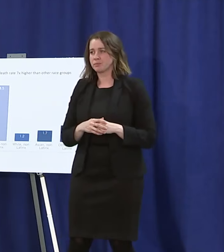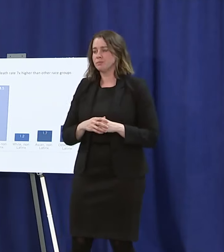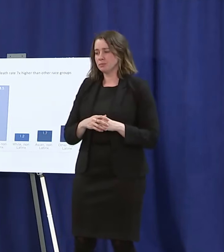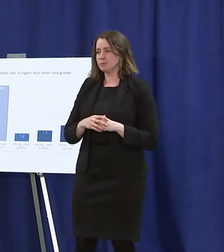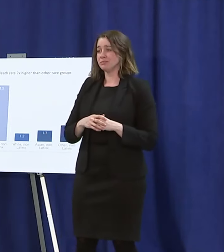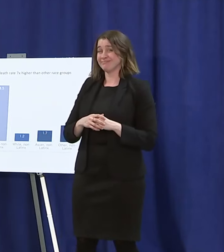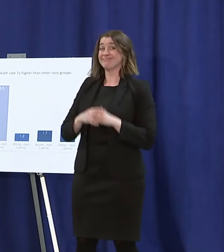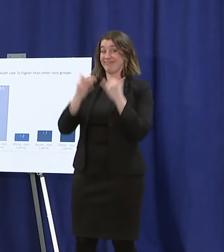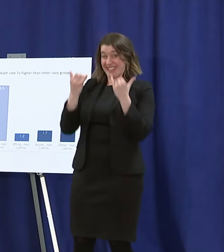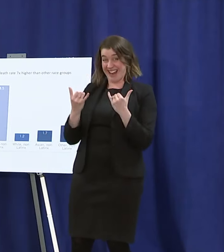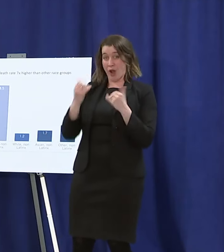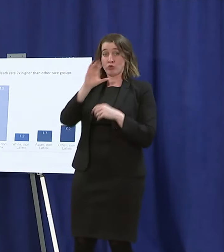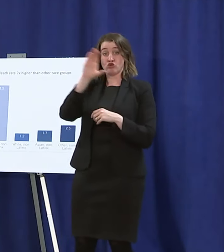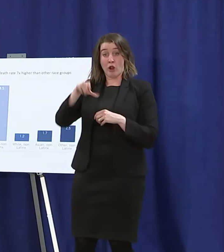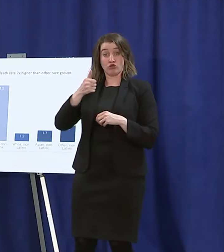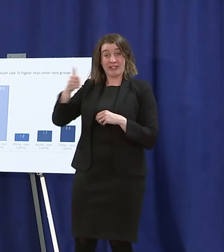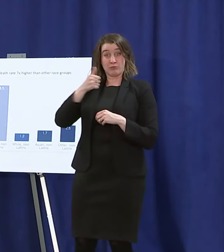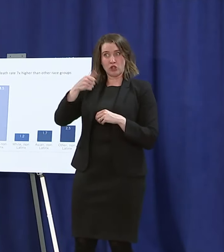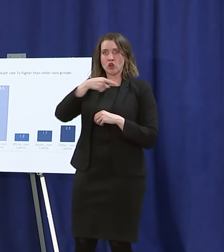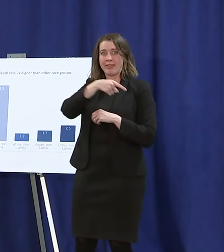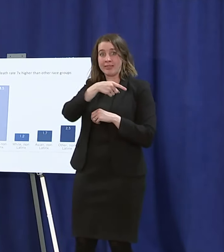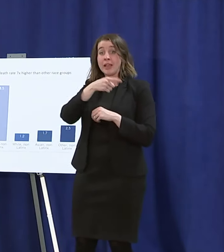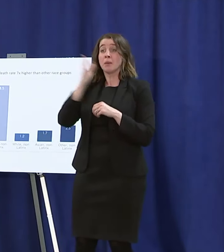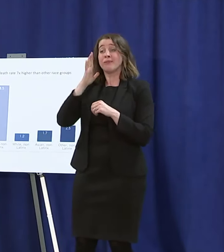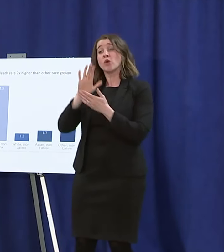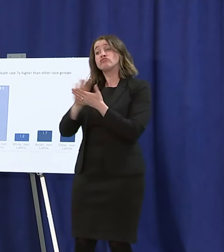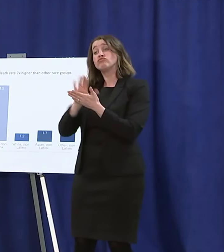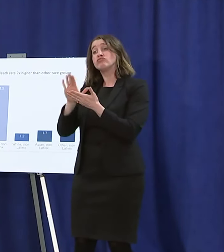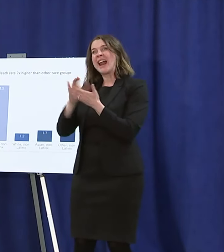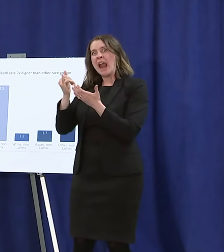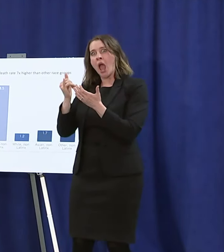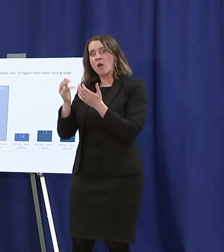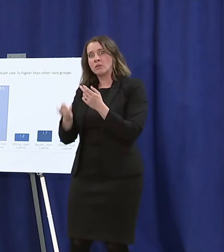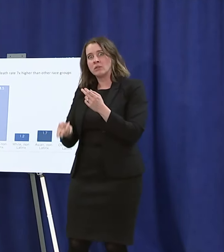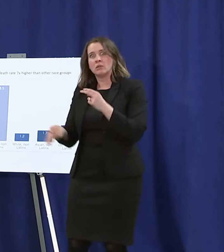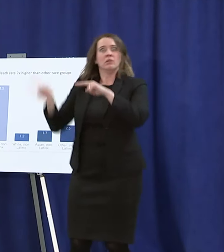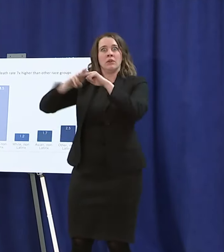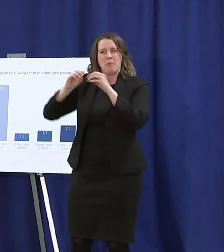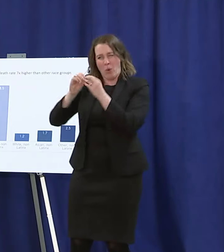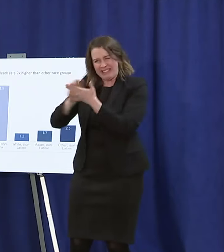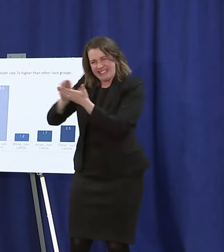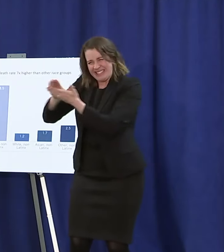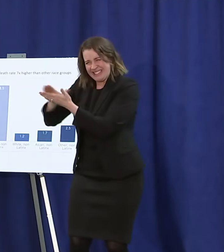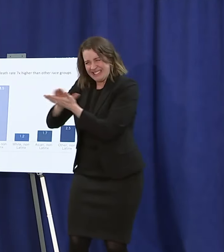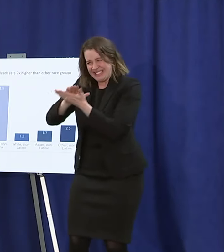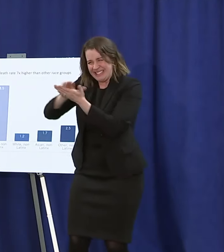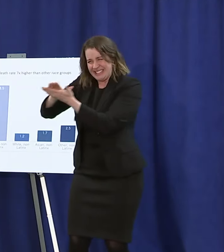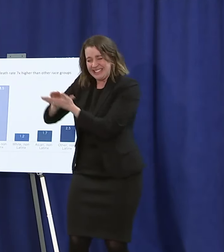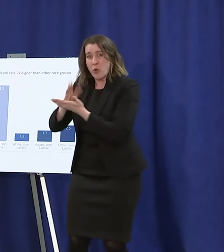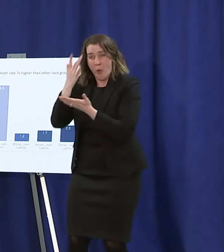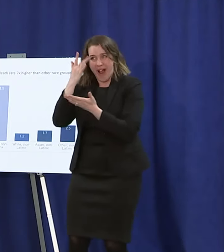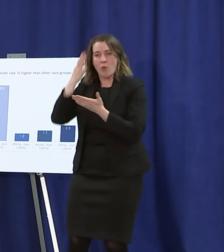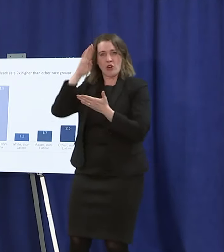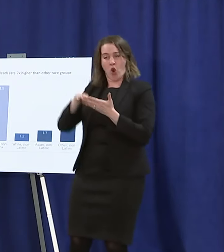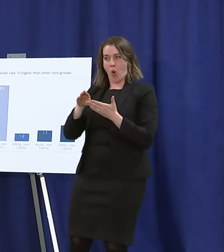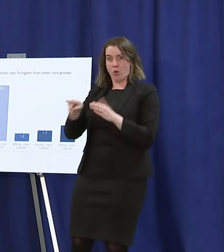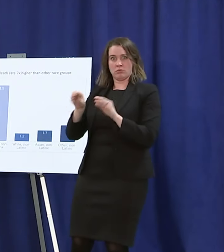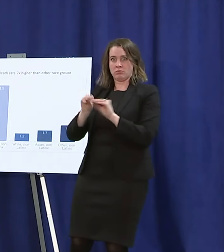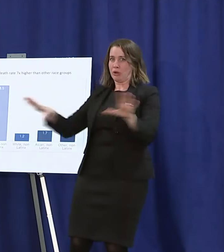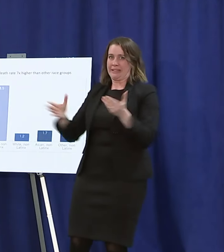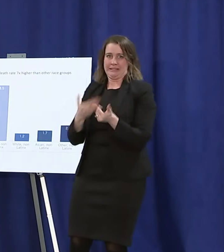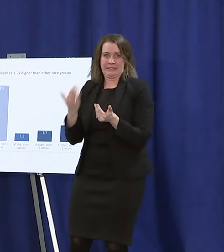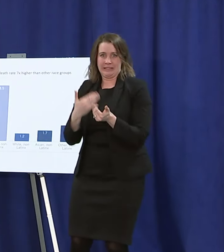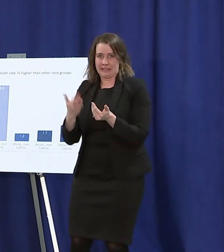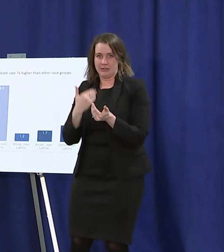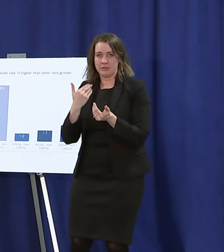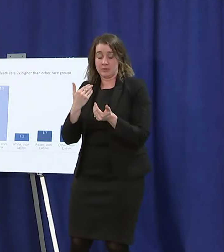spending cleaning buses, trains, the platforms, because we knew that this was going to be a major concern. So